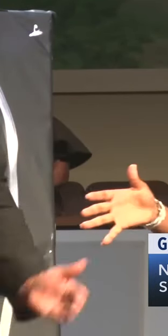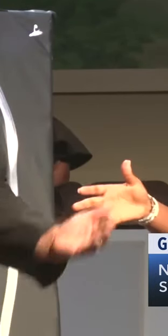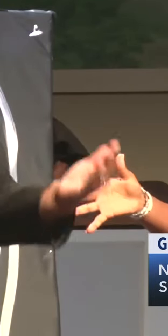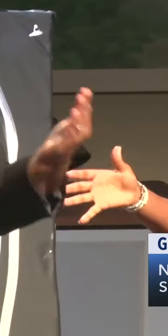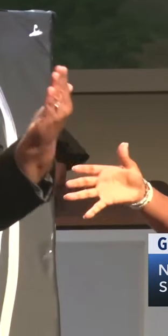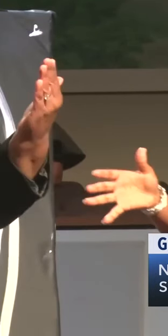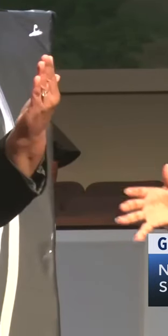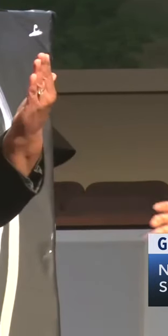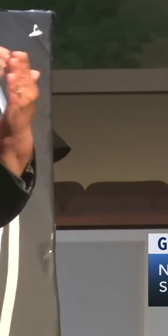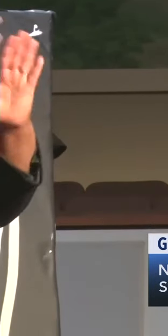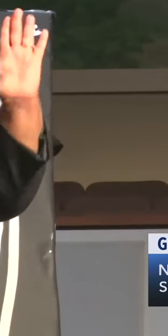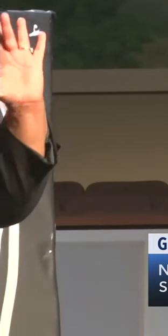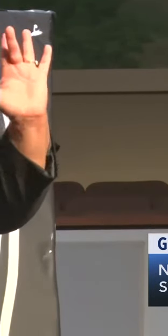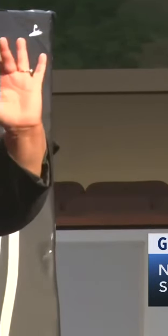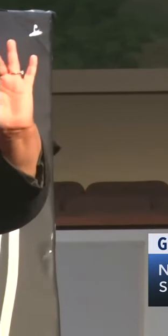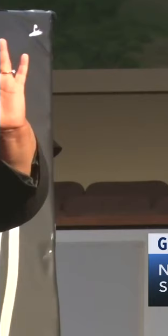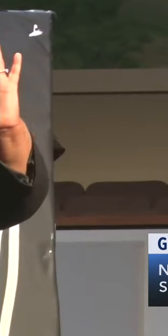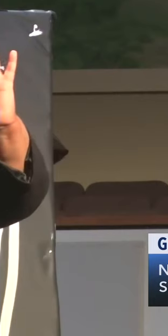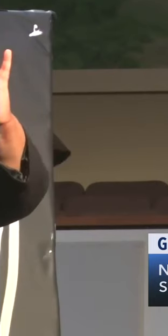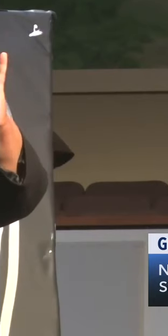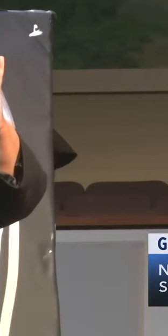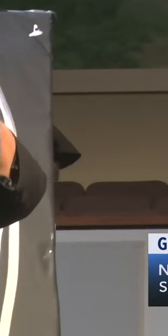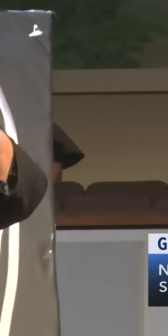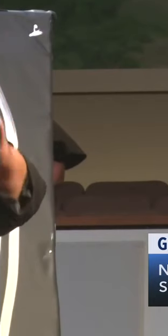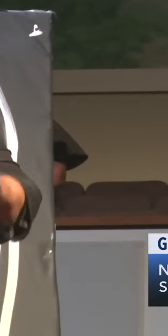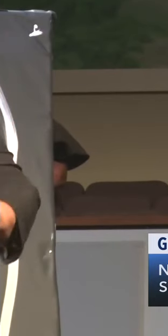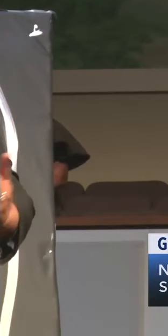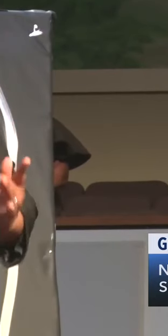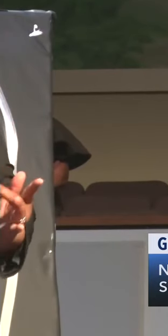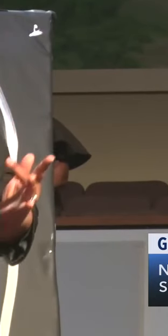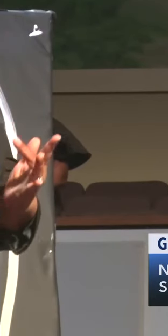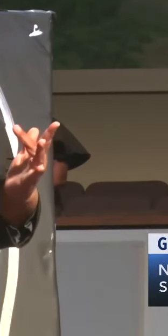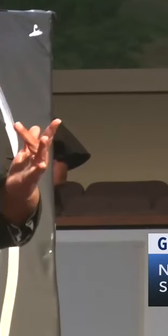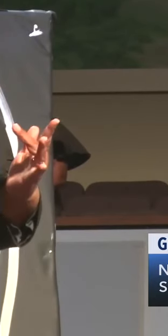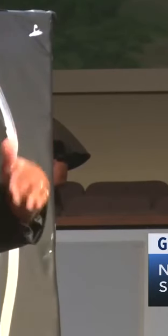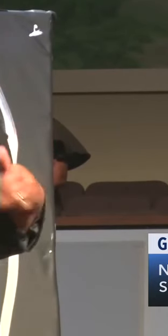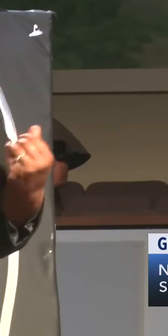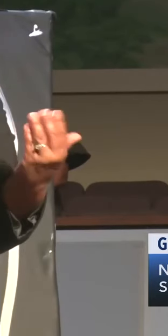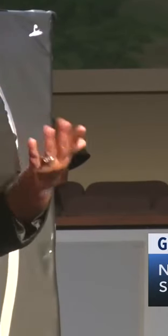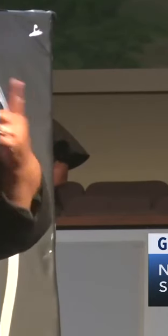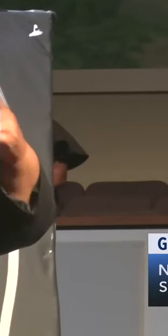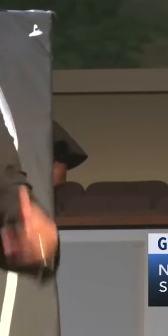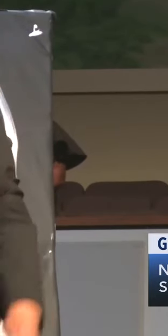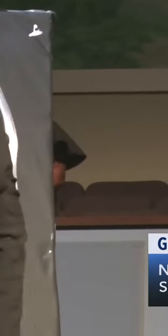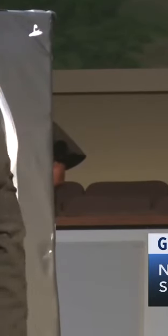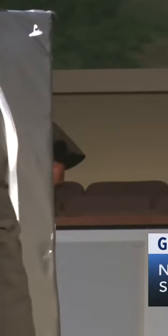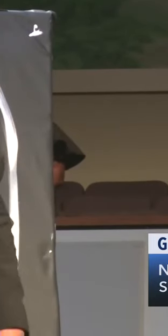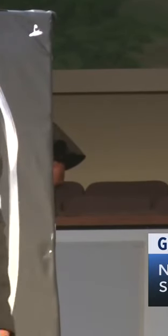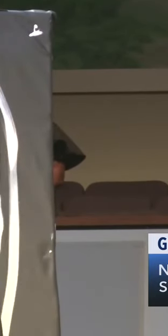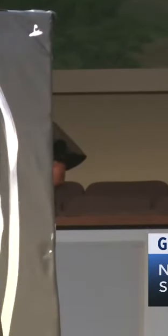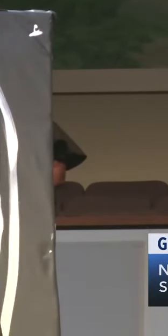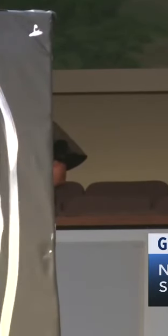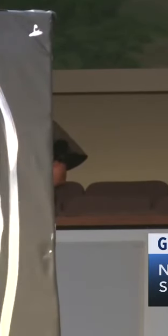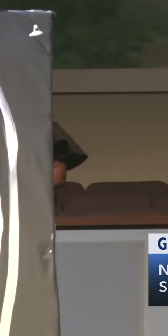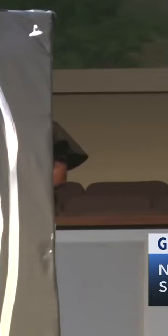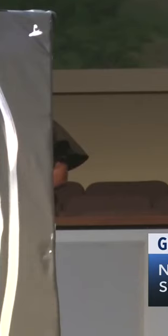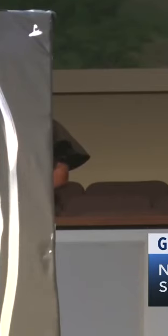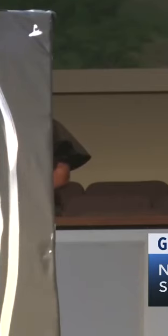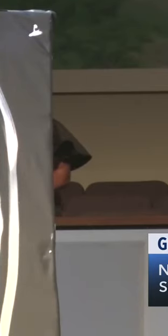for your goodness Jesus and your mercy towards us